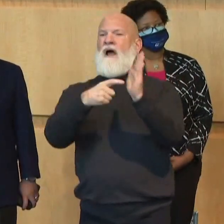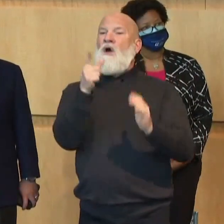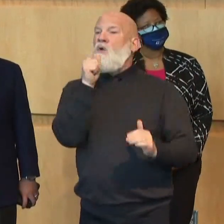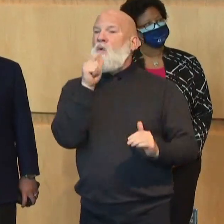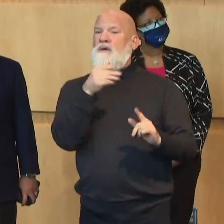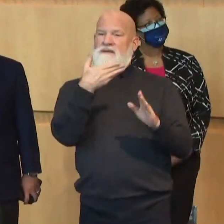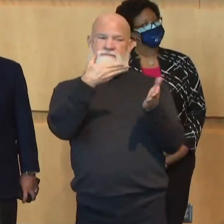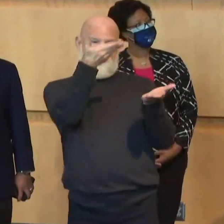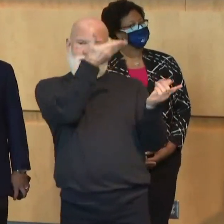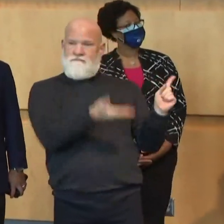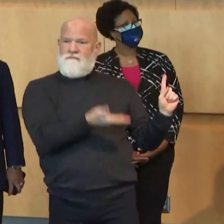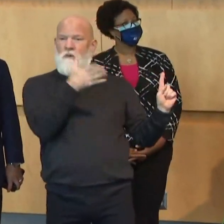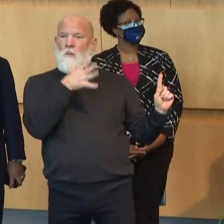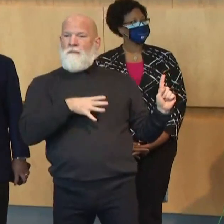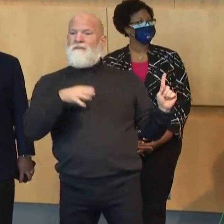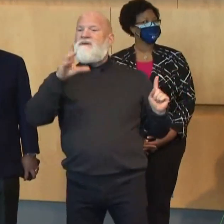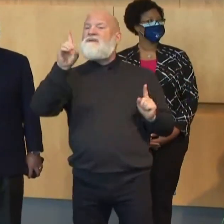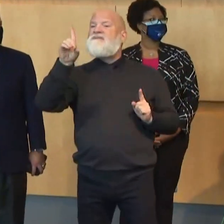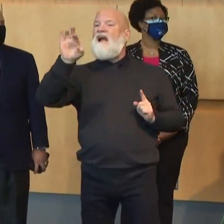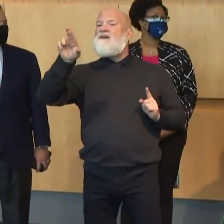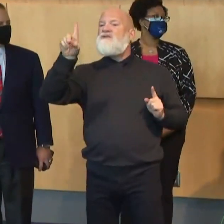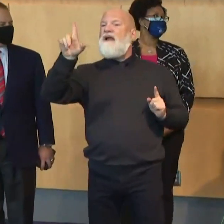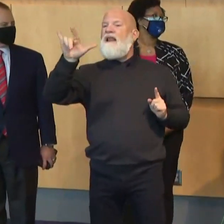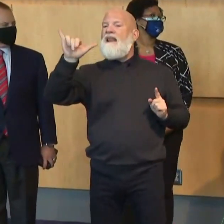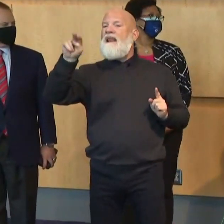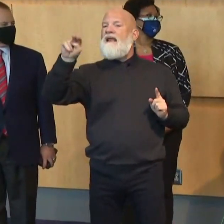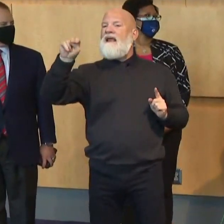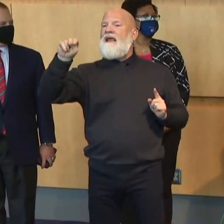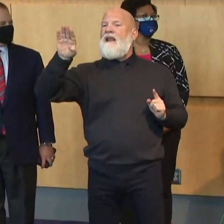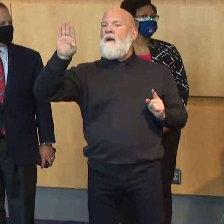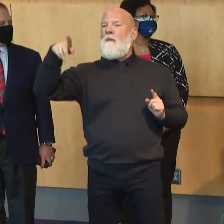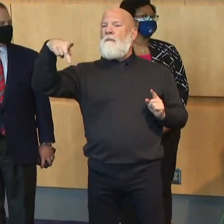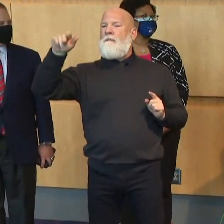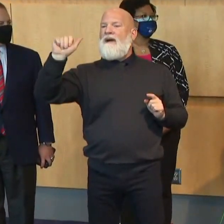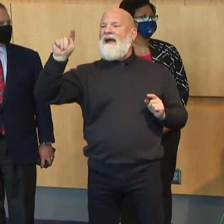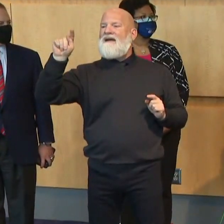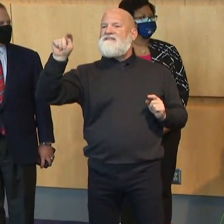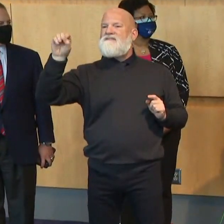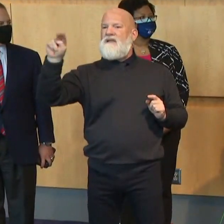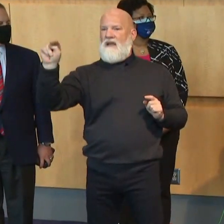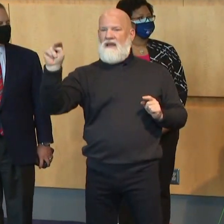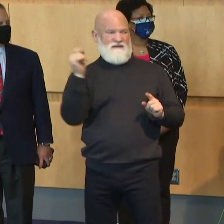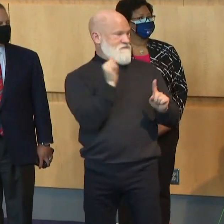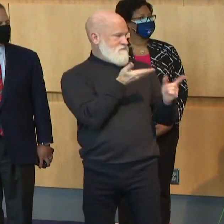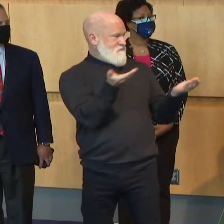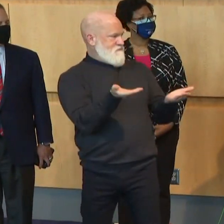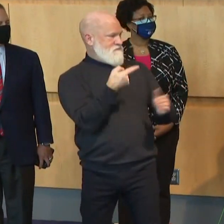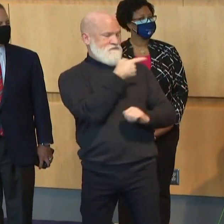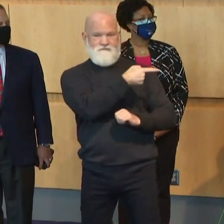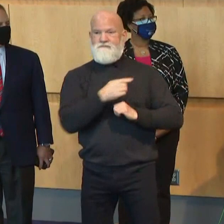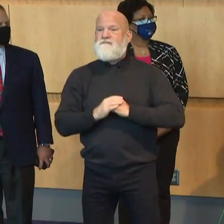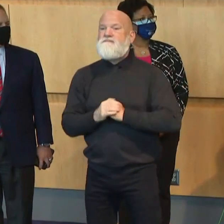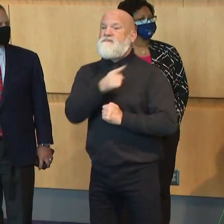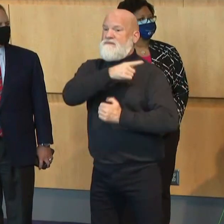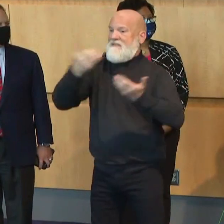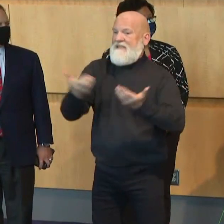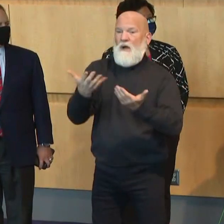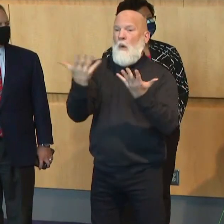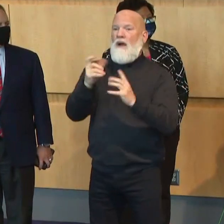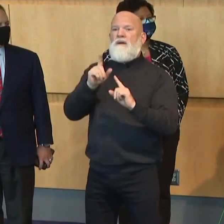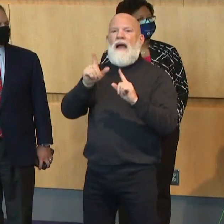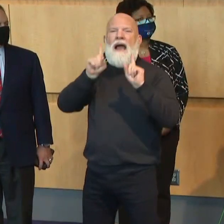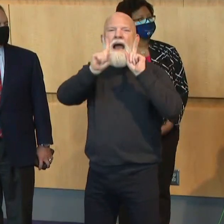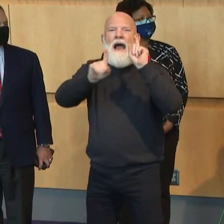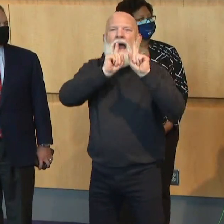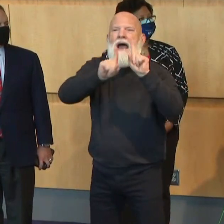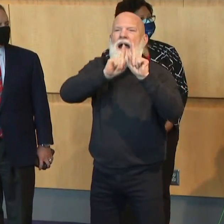Lynn Paxton, who heads up our Board of Health at Fulton County, and we'll all be able to be here to answer questions for you, but in the